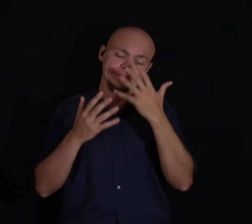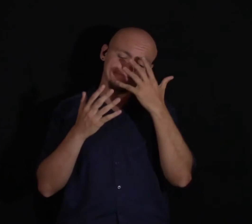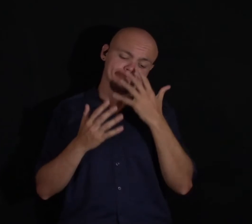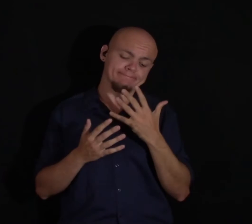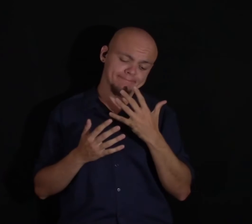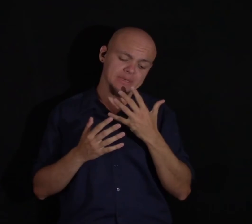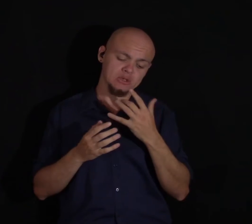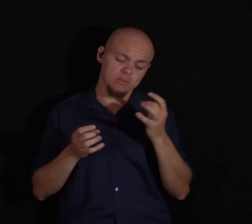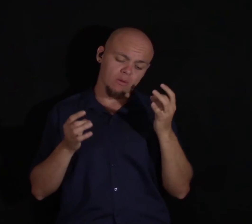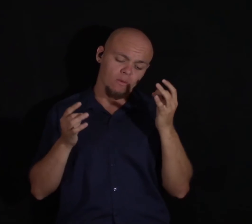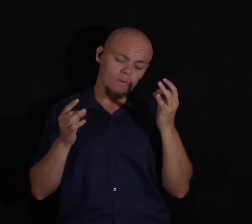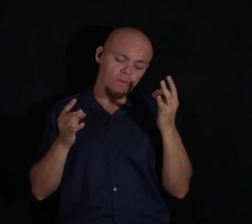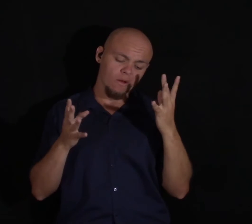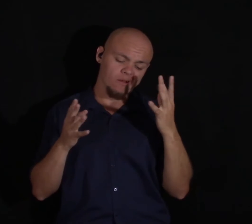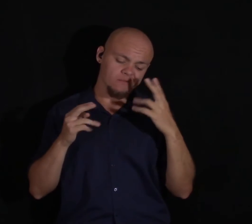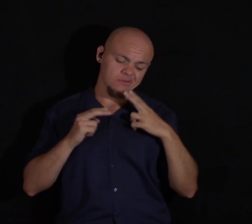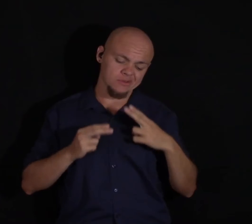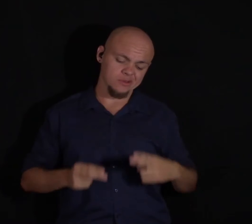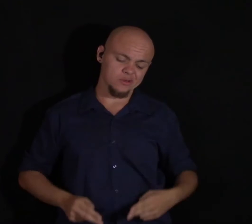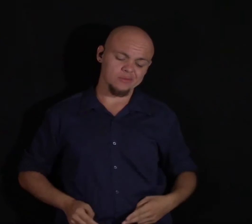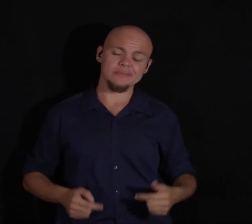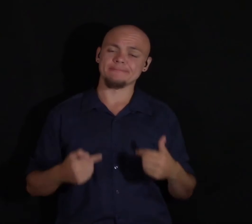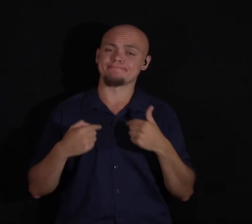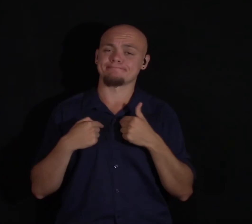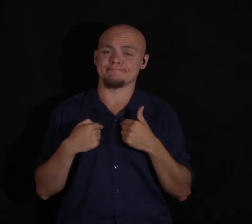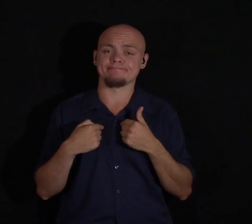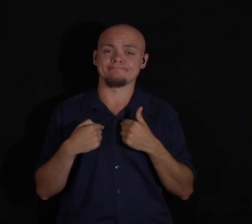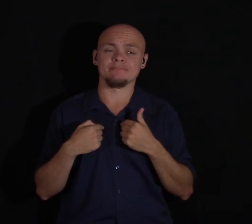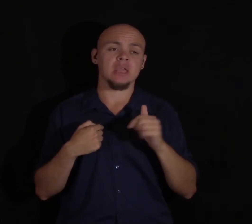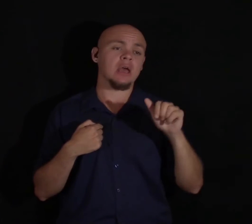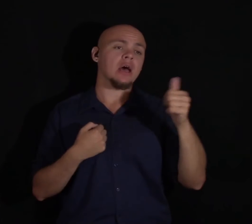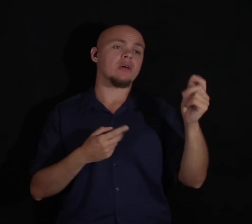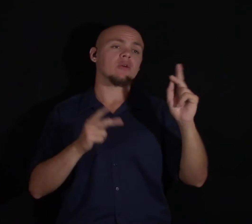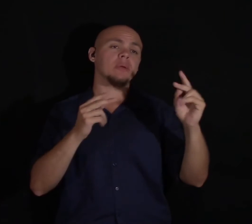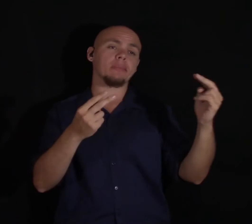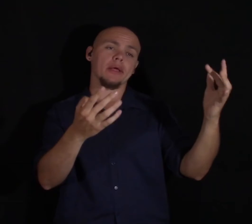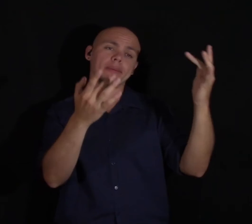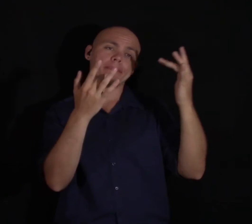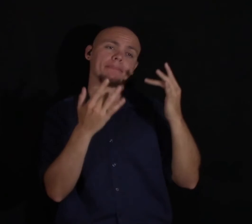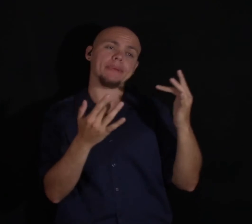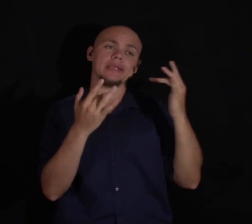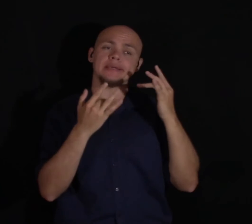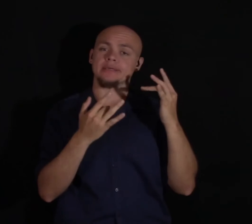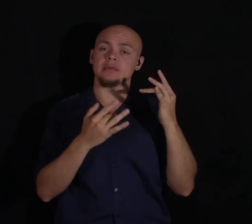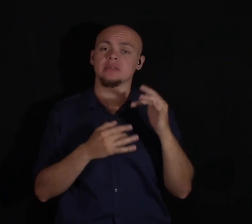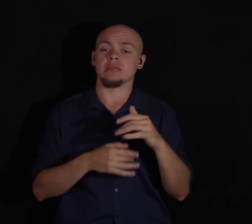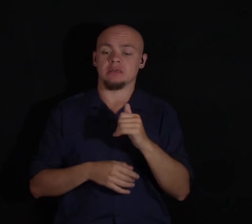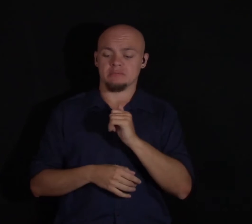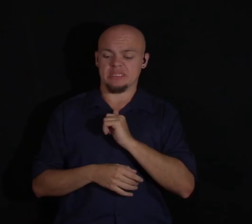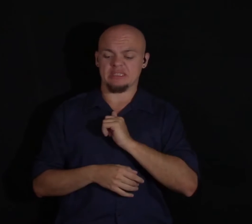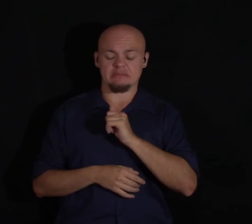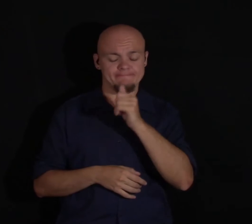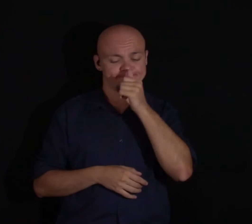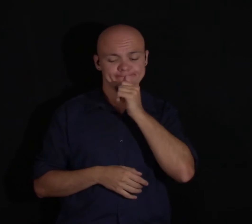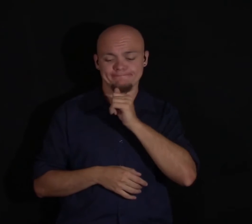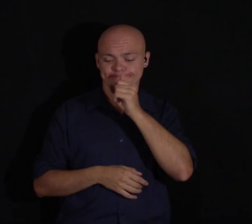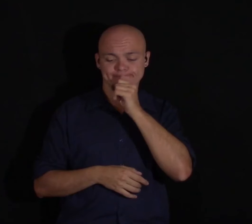of wrecked humanity, pitiable to others and intolerable to myself.